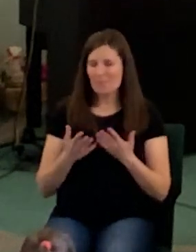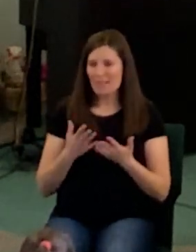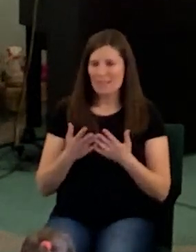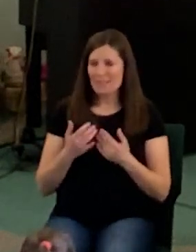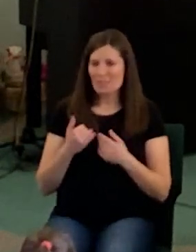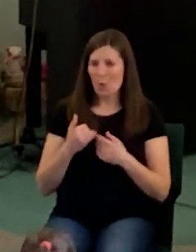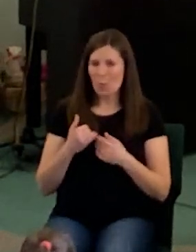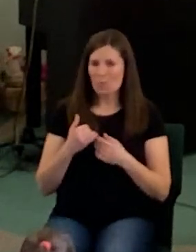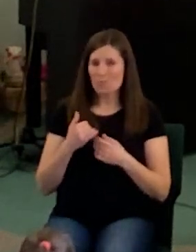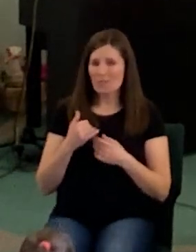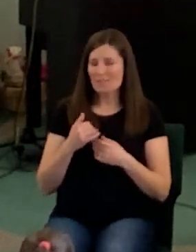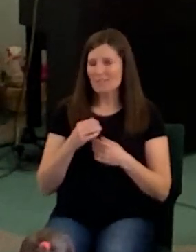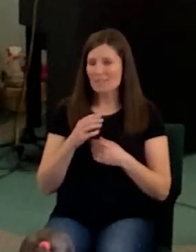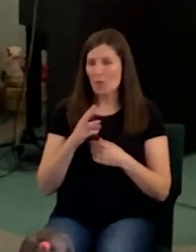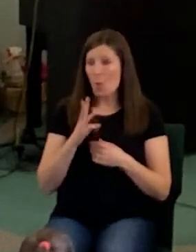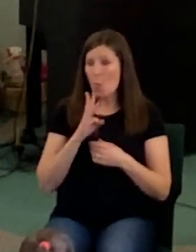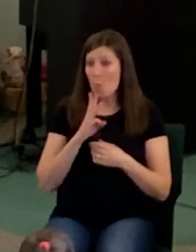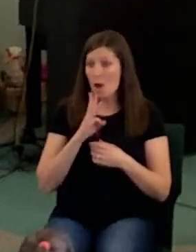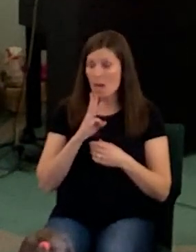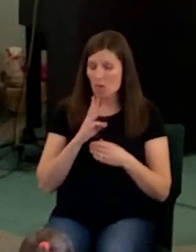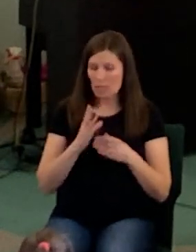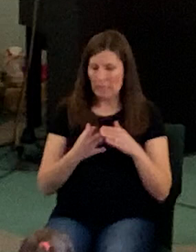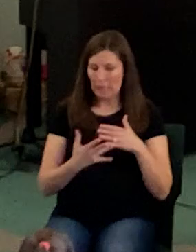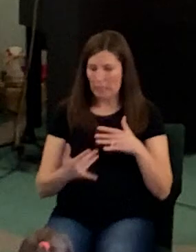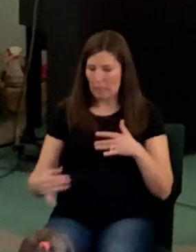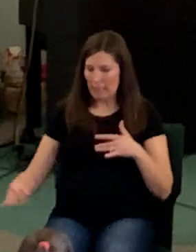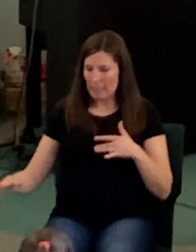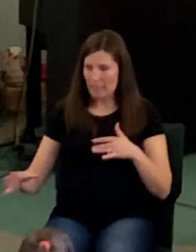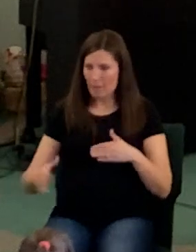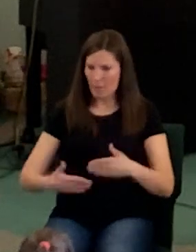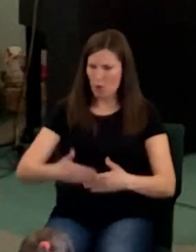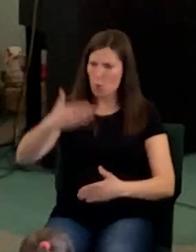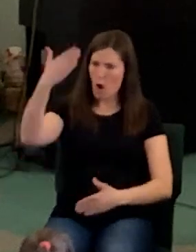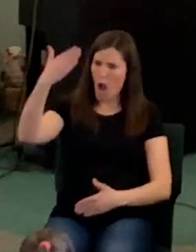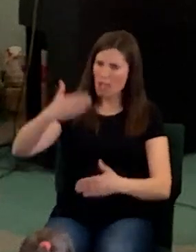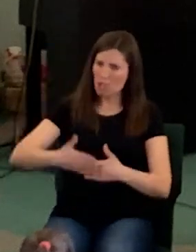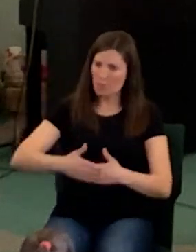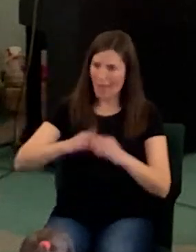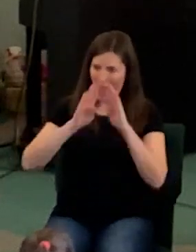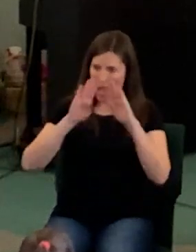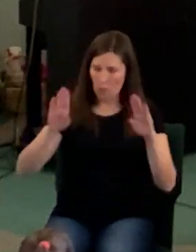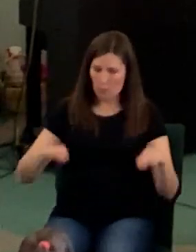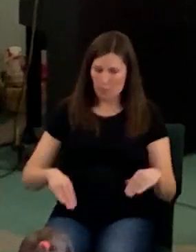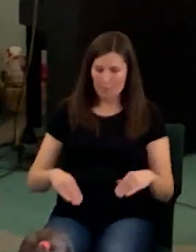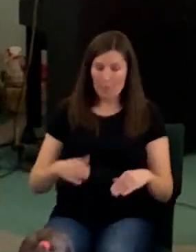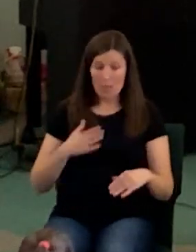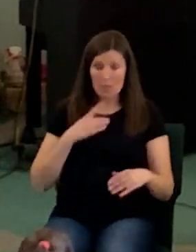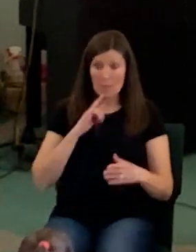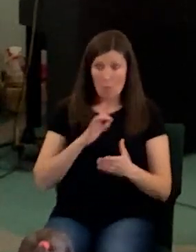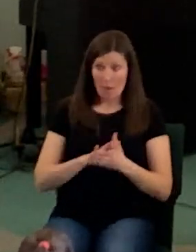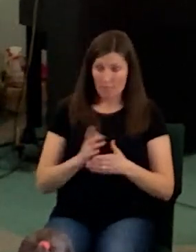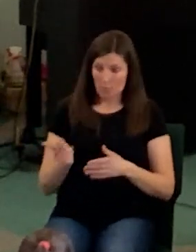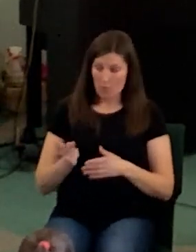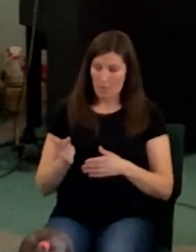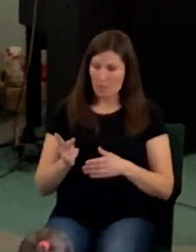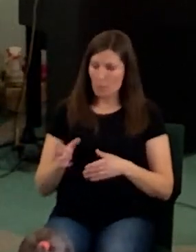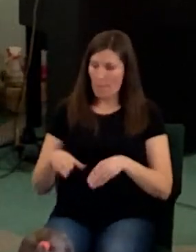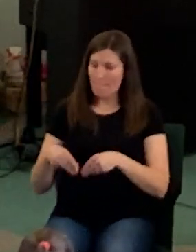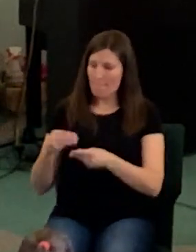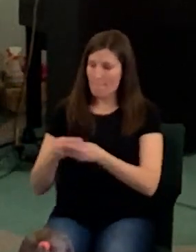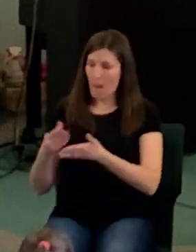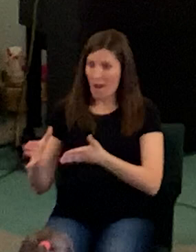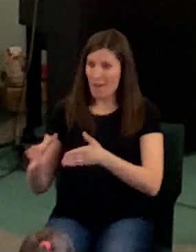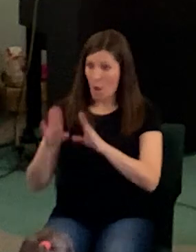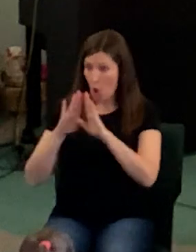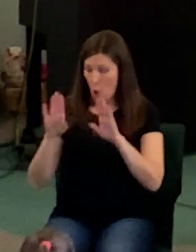ever tell another story, that's a different one. But my wife and I, we bought our first house in 2016. And as